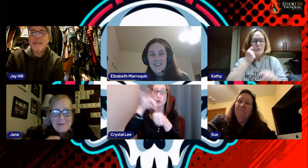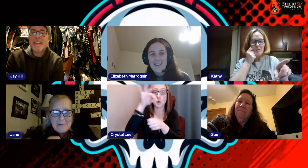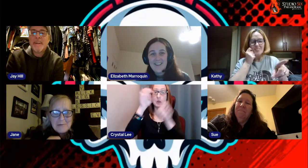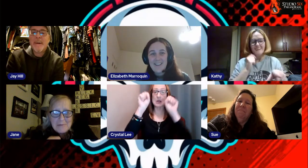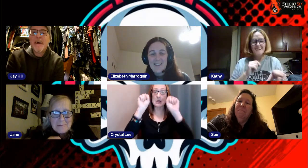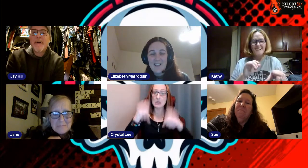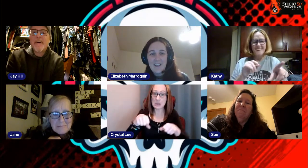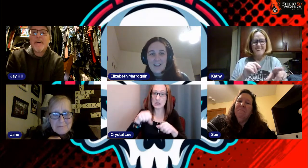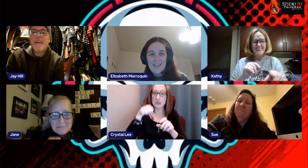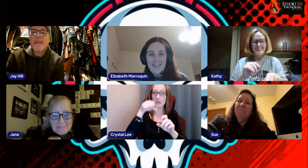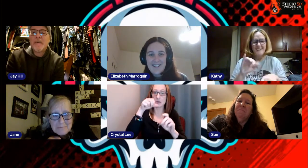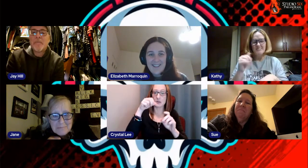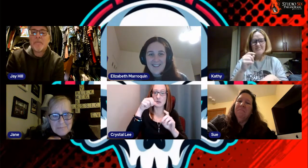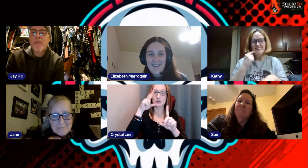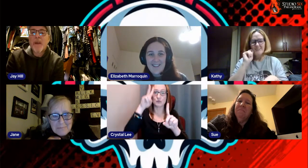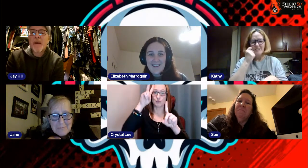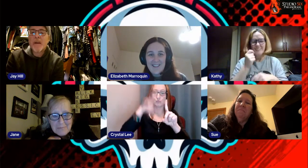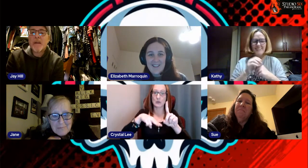That's cool. Yeah.